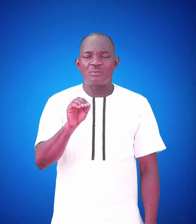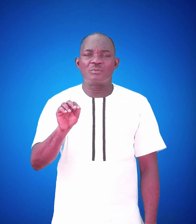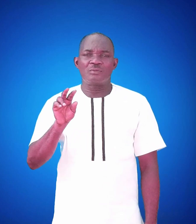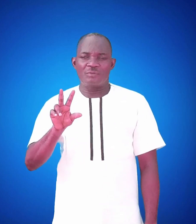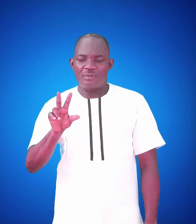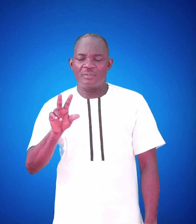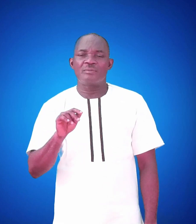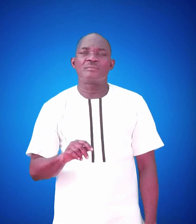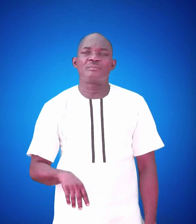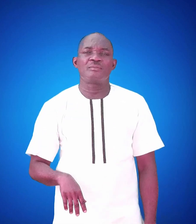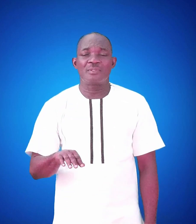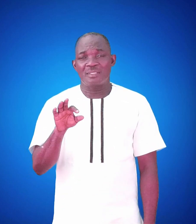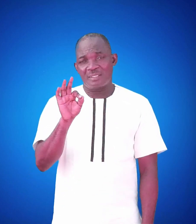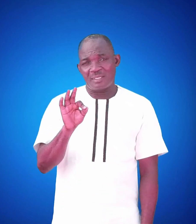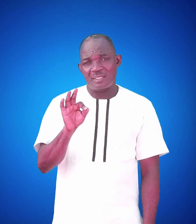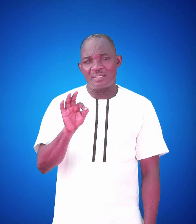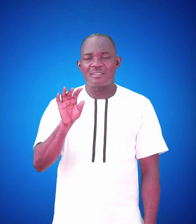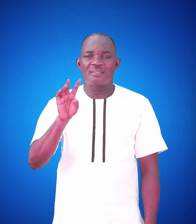0303